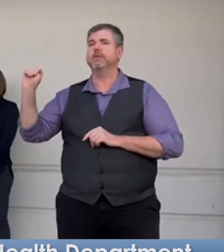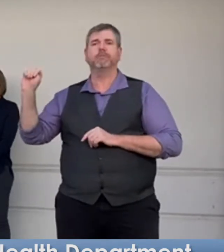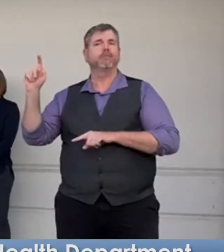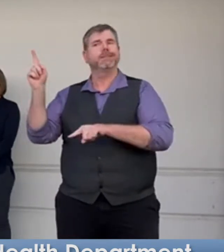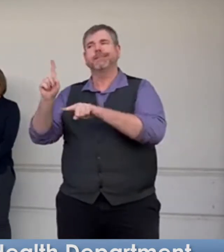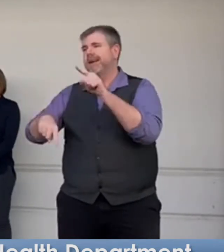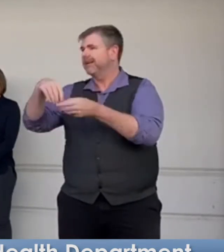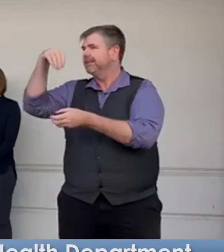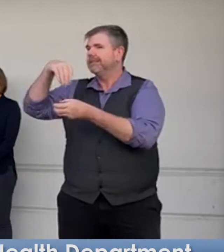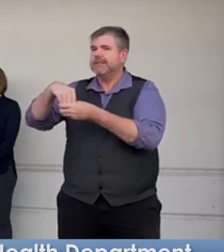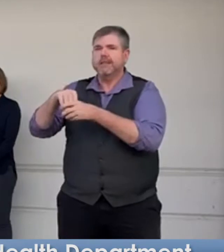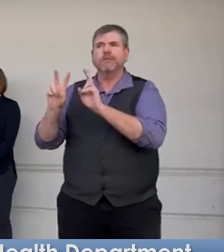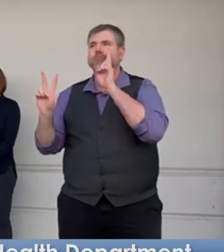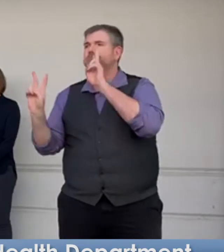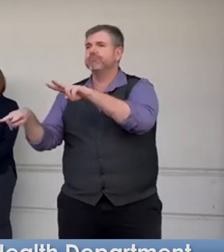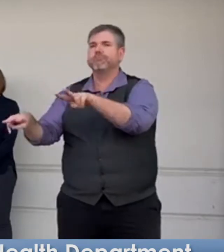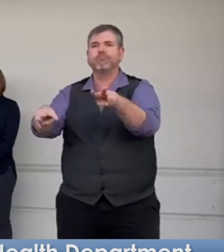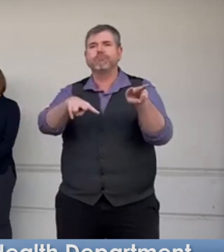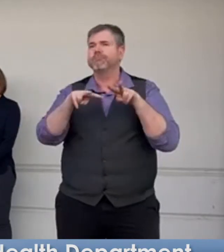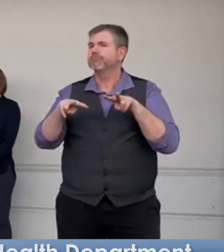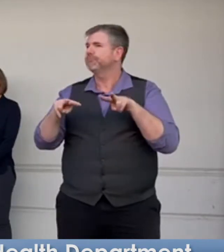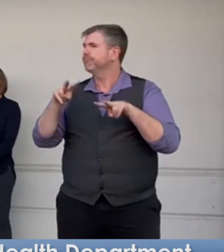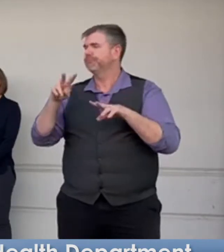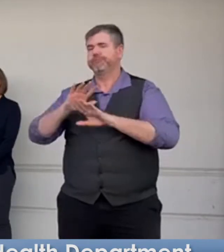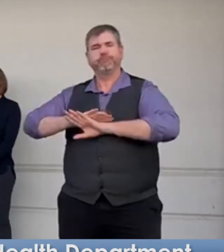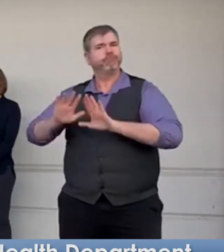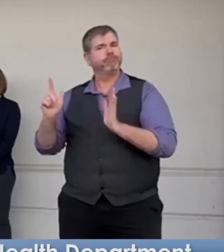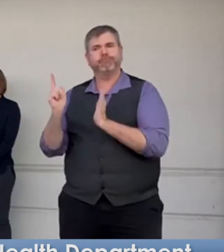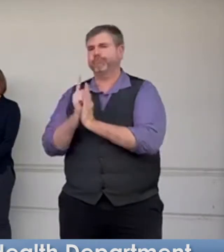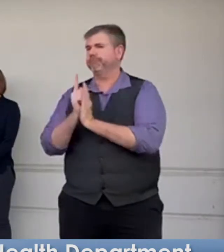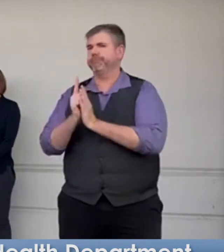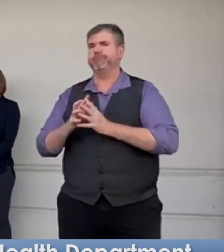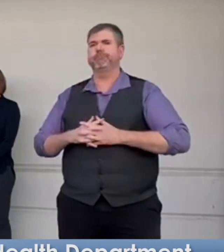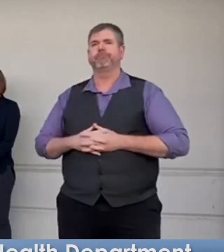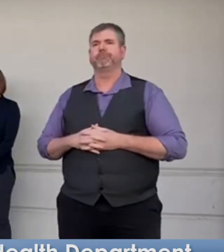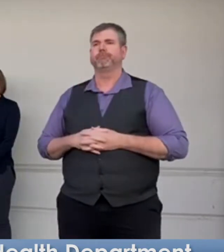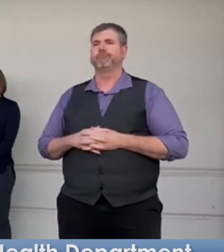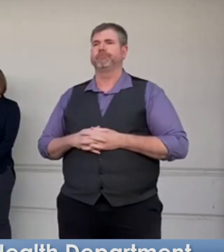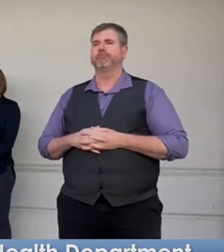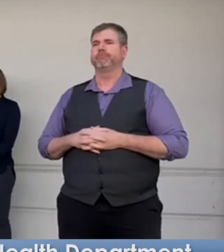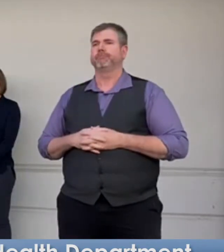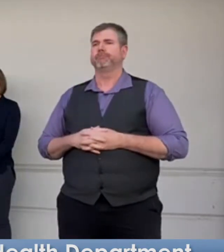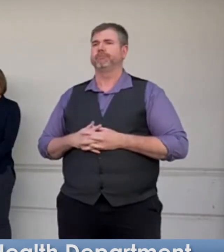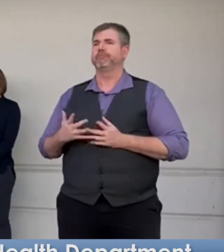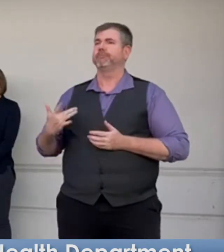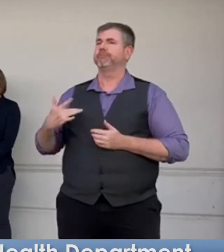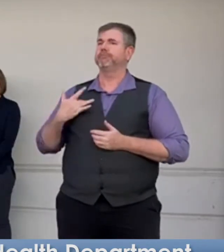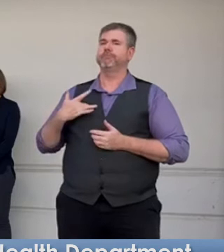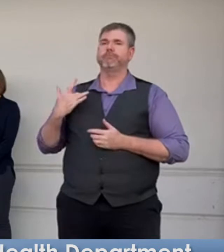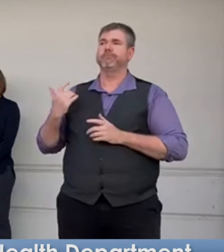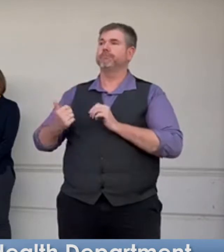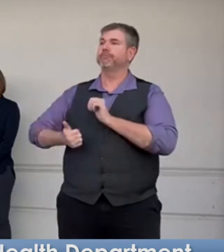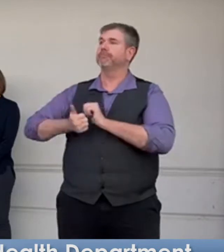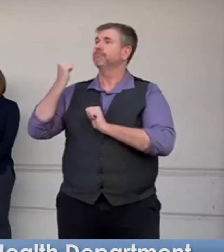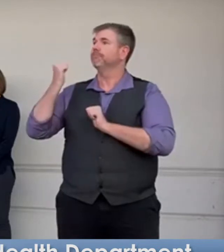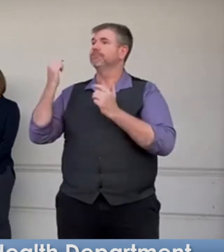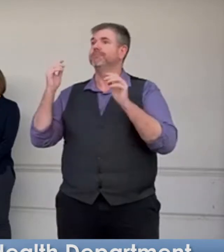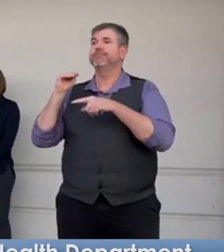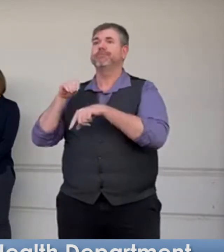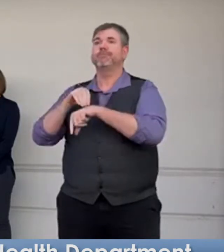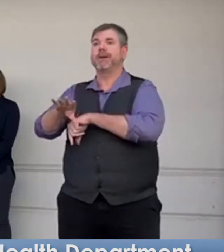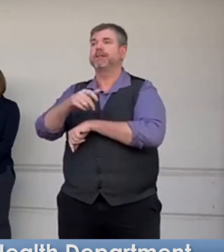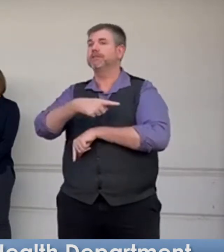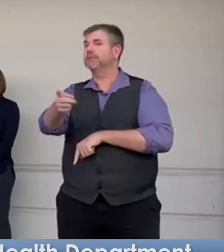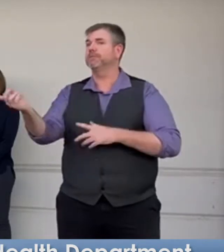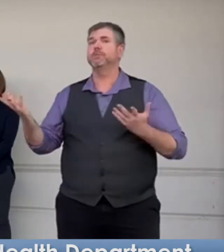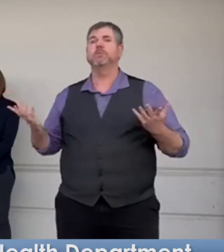other capacity adjustments. But the biggest categories that I think have the most impact for the most number of people are indoor